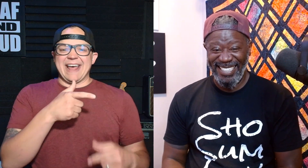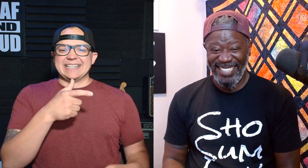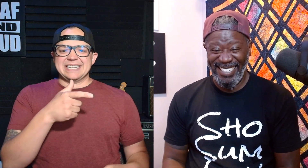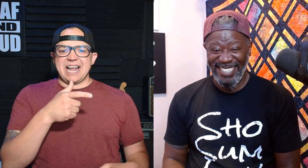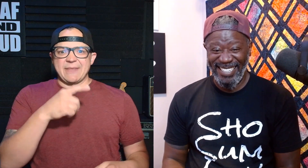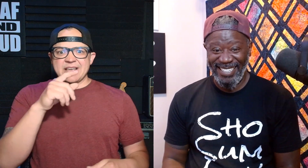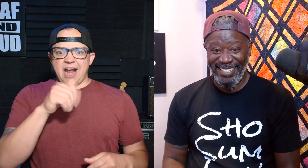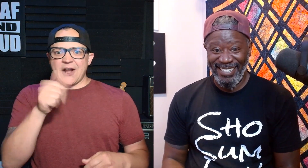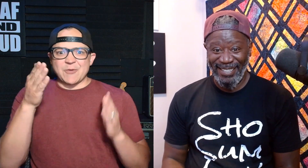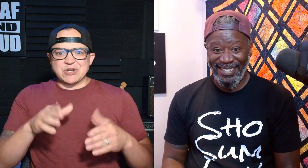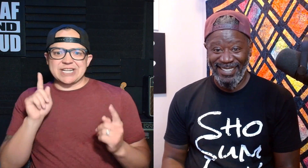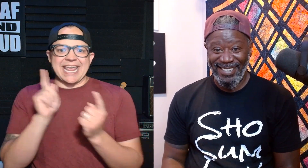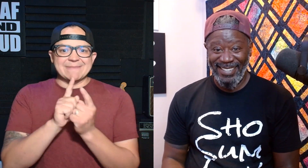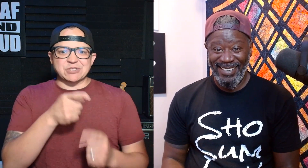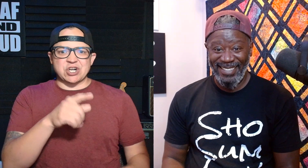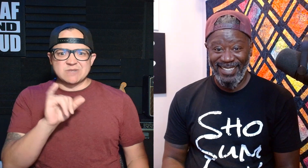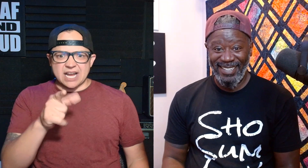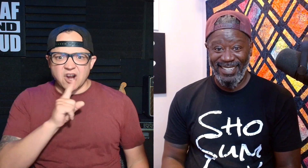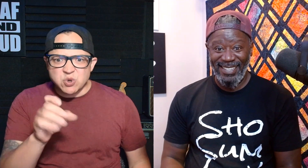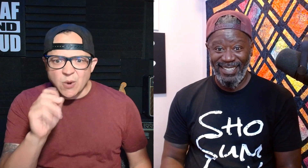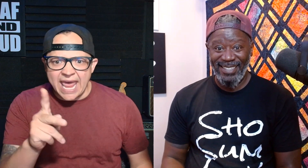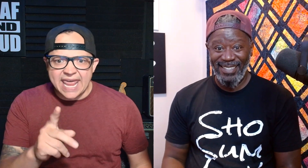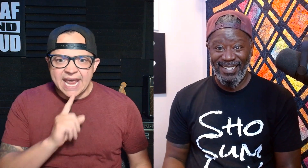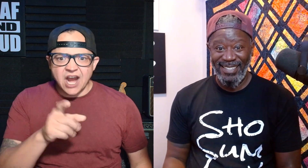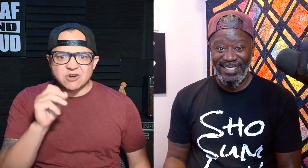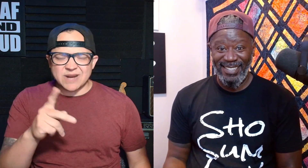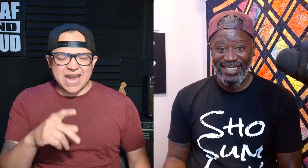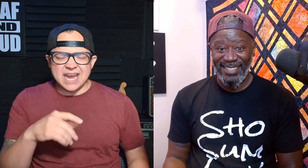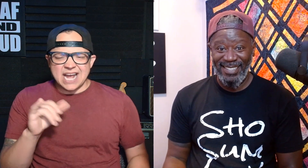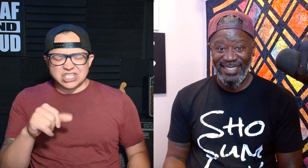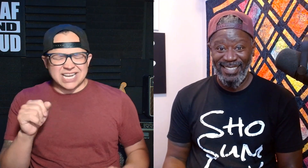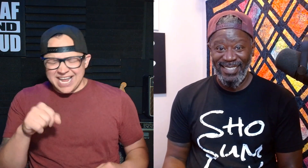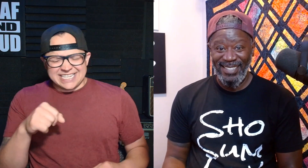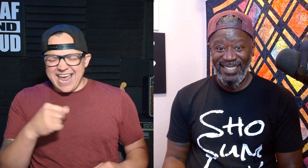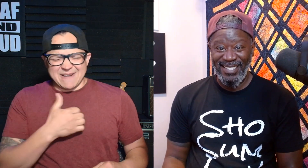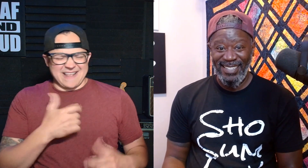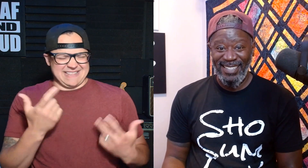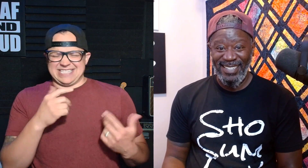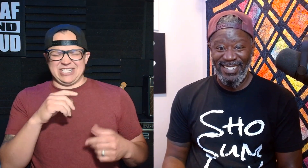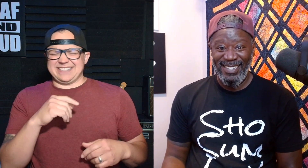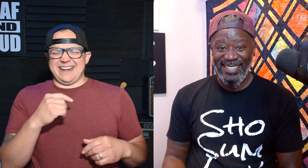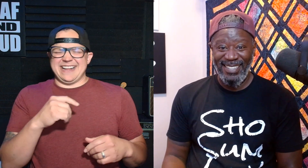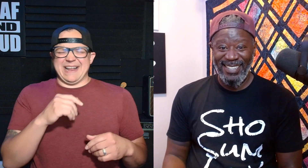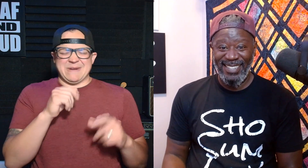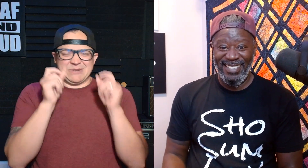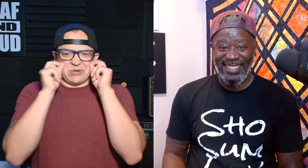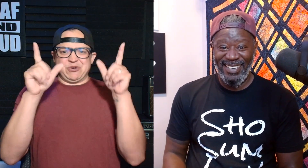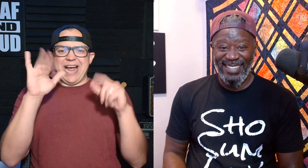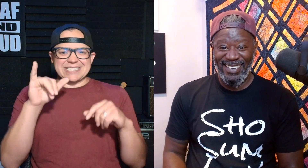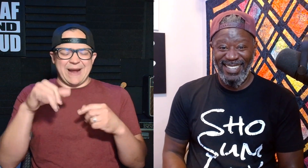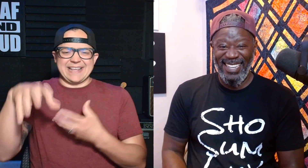And then another person came up to her and was like, "Are you okay? Are you okay?" She's like, "Yeah, just I